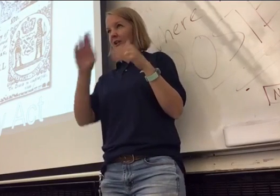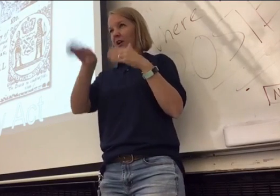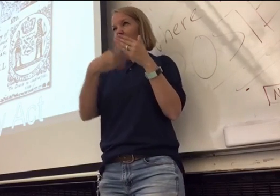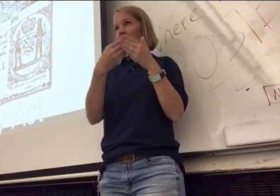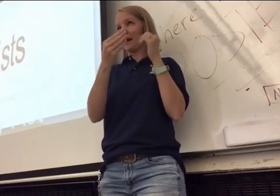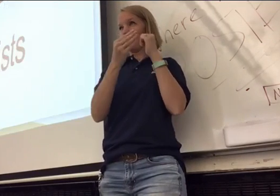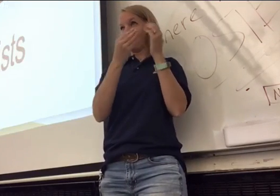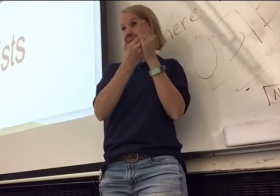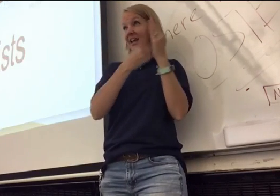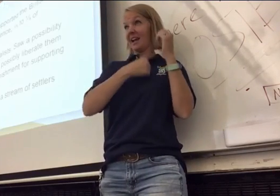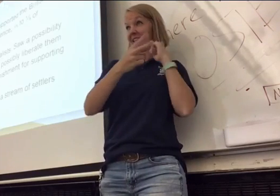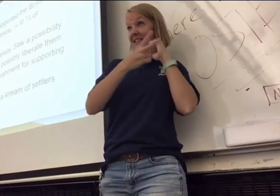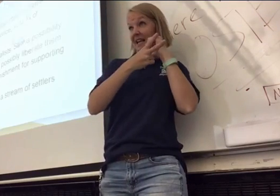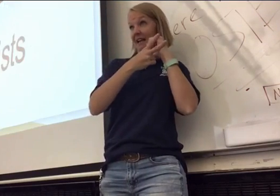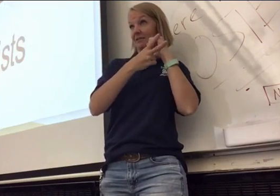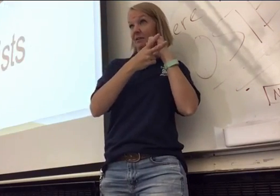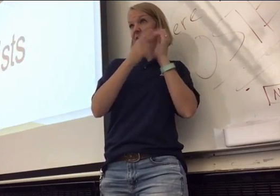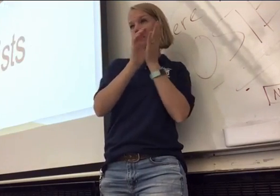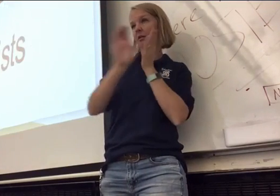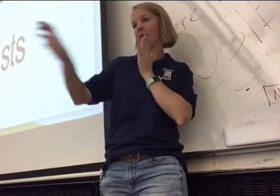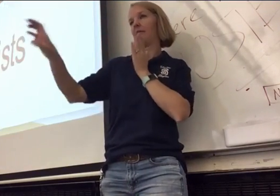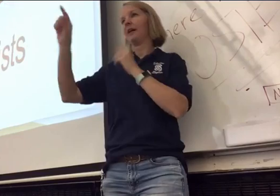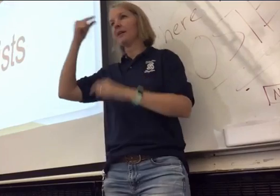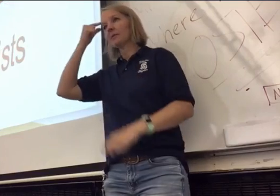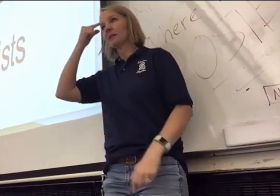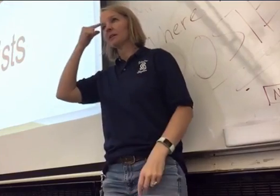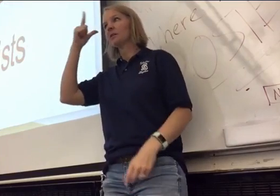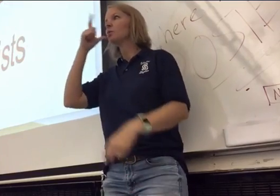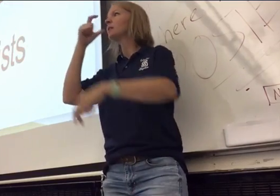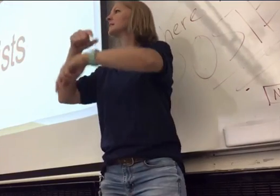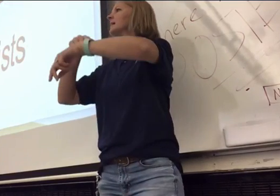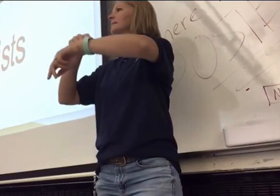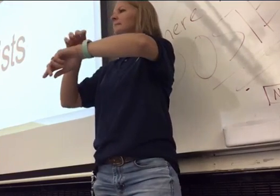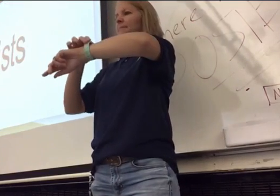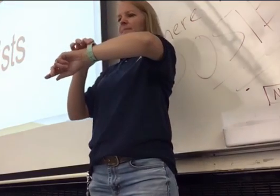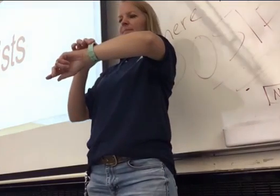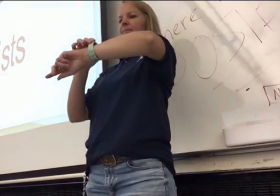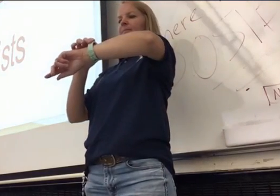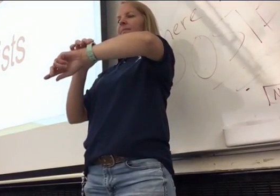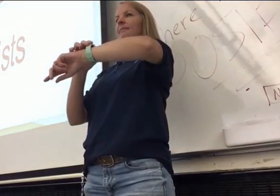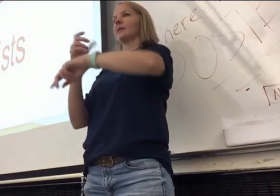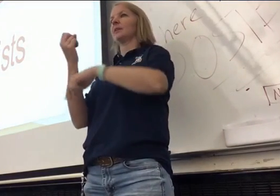money is going back to the government. Who has the time real quick?